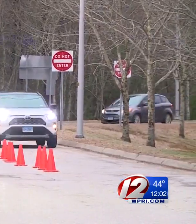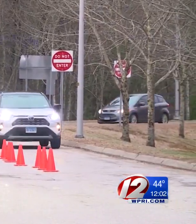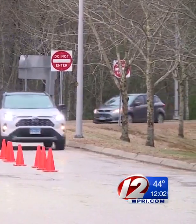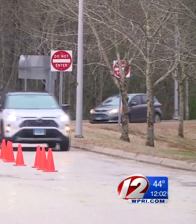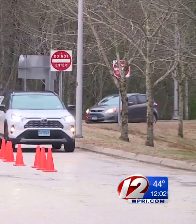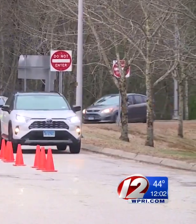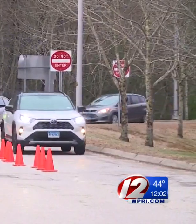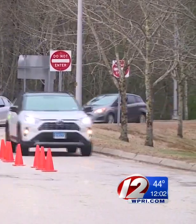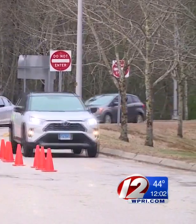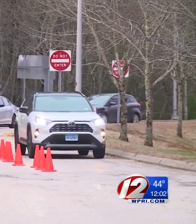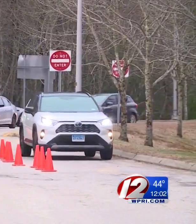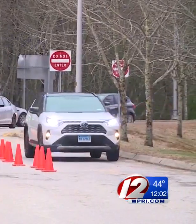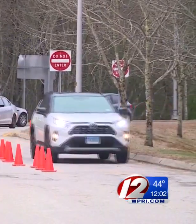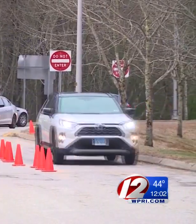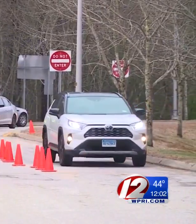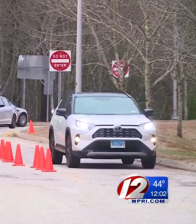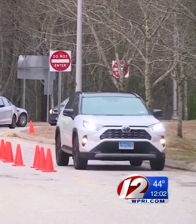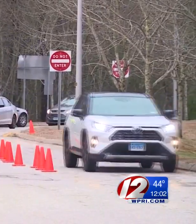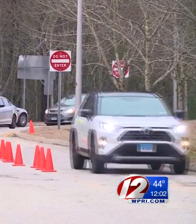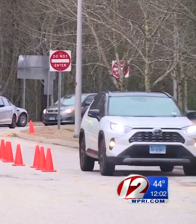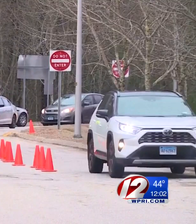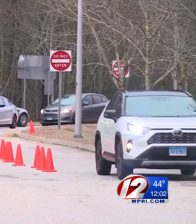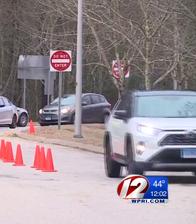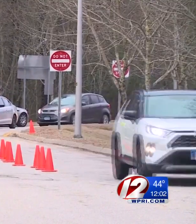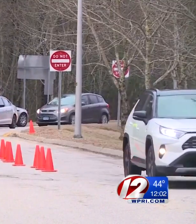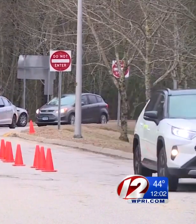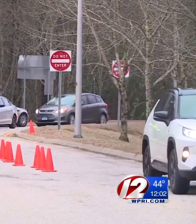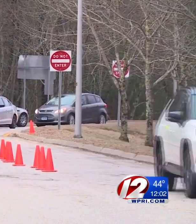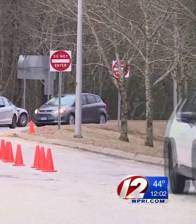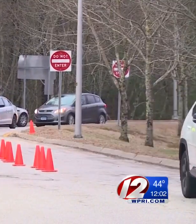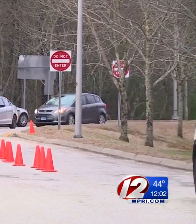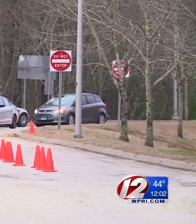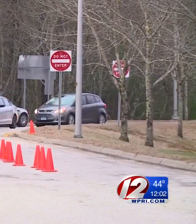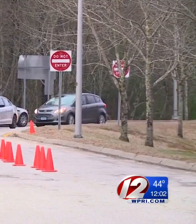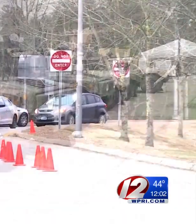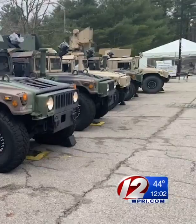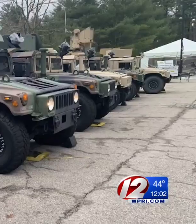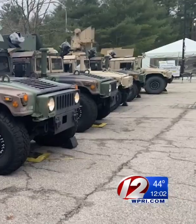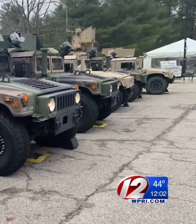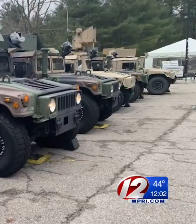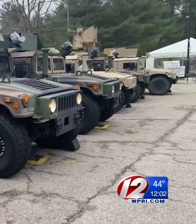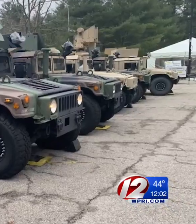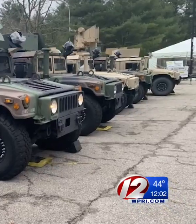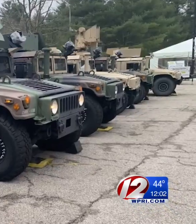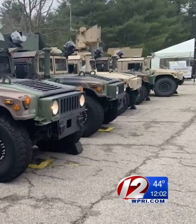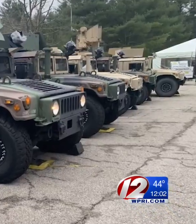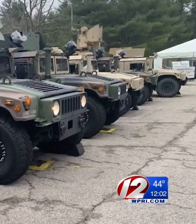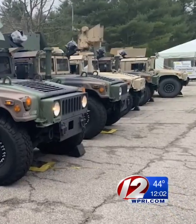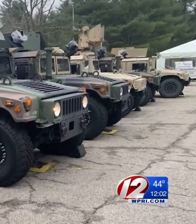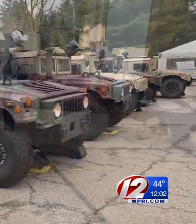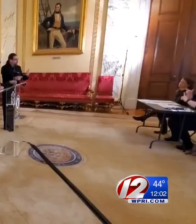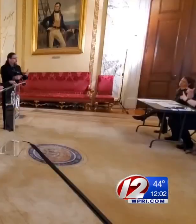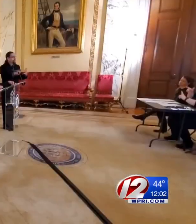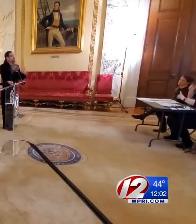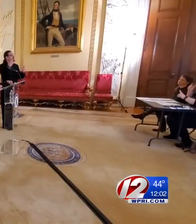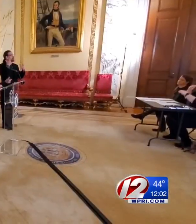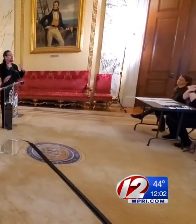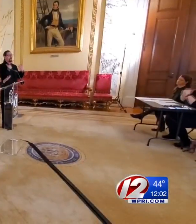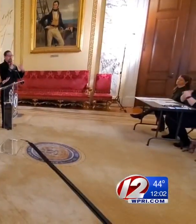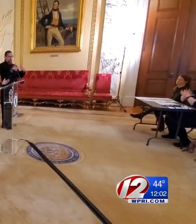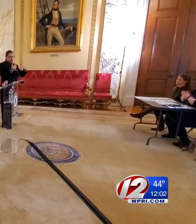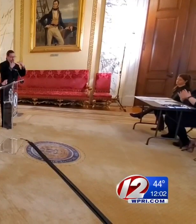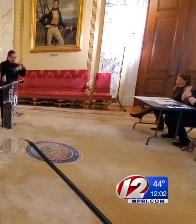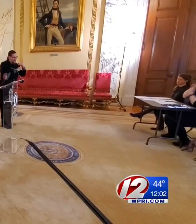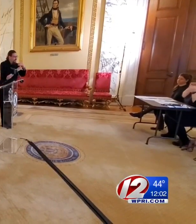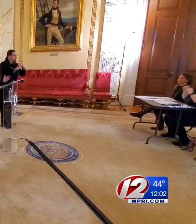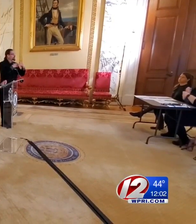little less inviting. New video this noontime of drivers being greeted by state police cruisers and National Guard Humvees. But Governor Gina Raimondo